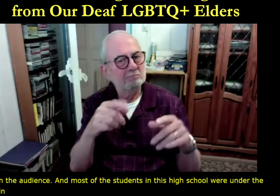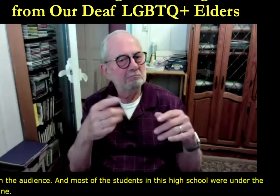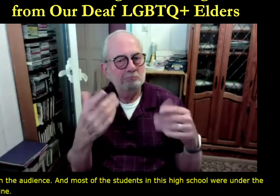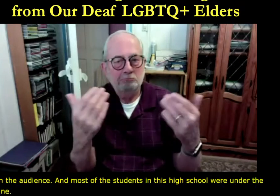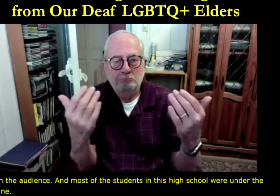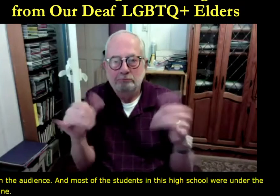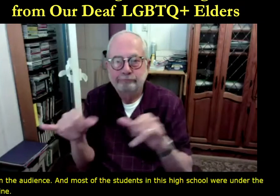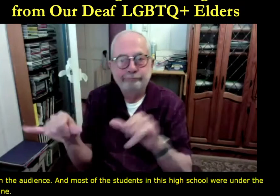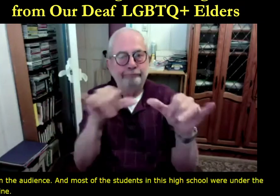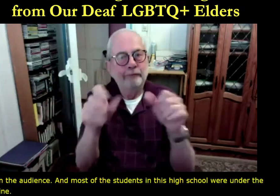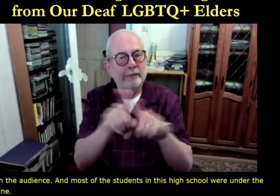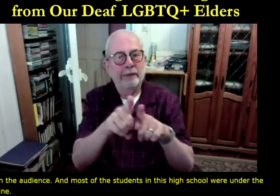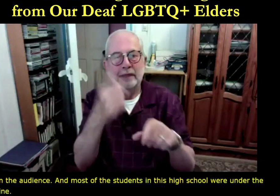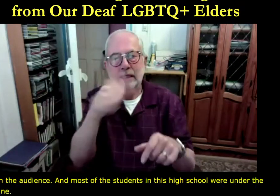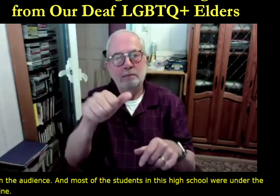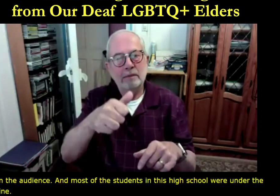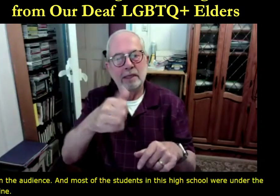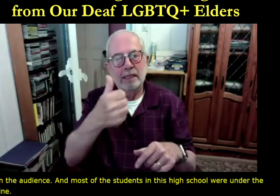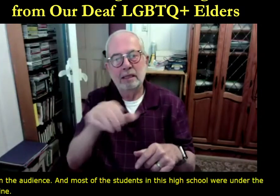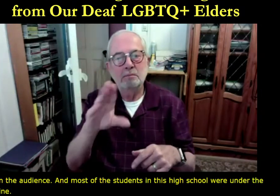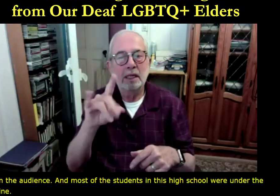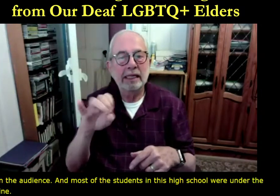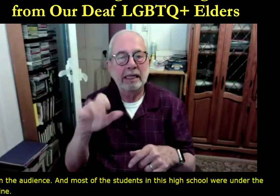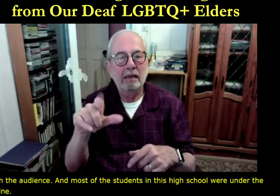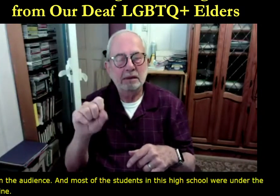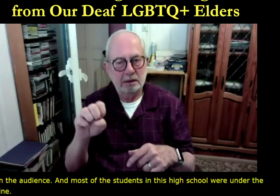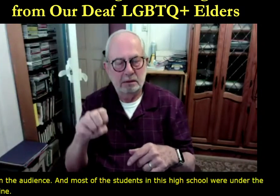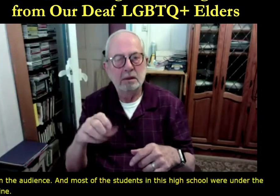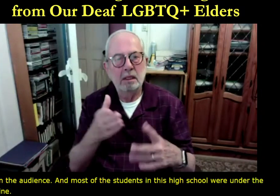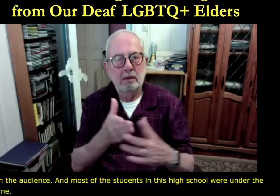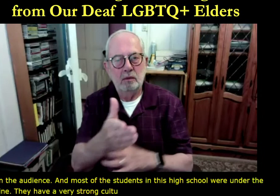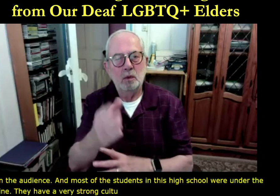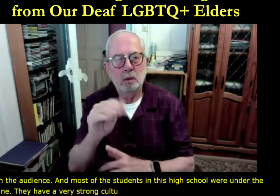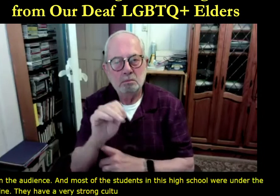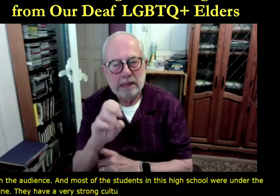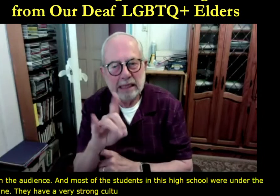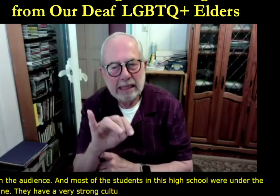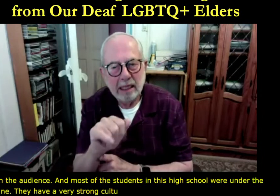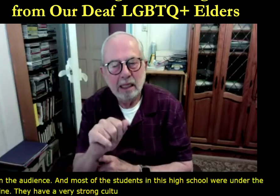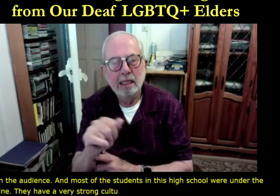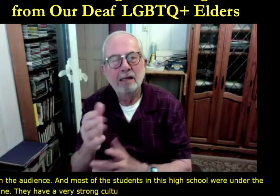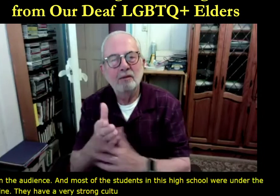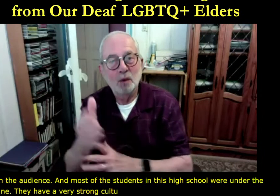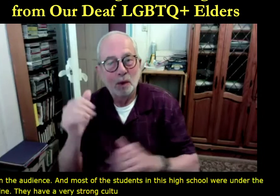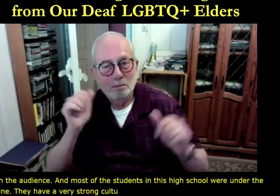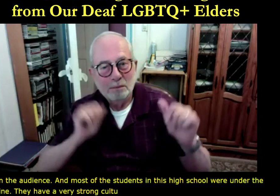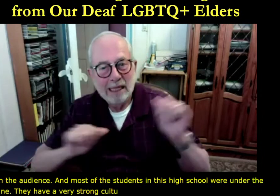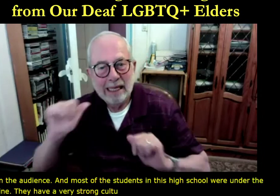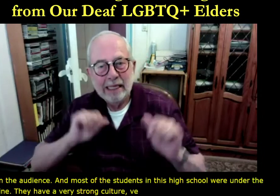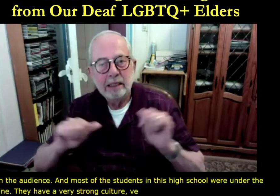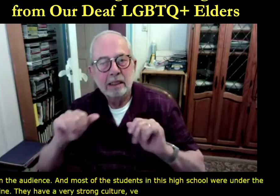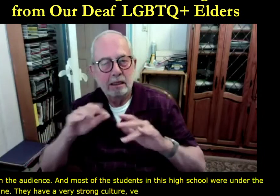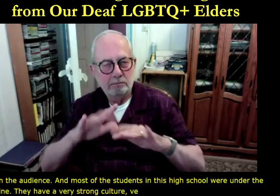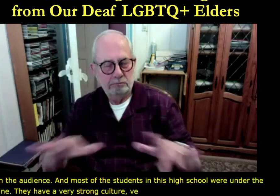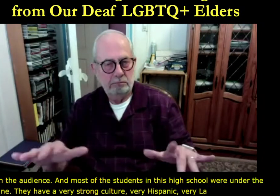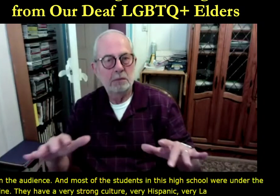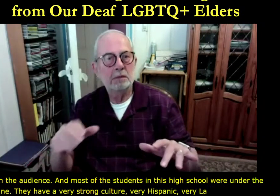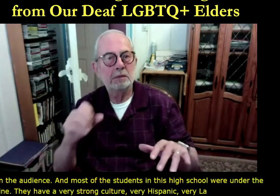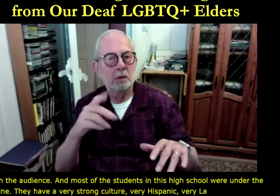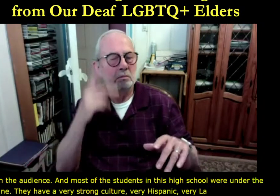latino and so there was uh a lot of people um who were in there and who were in